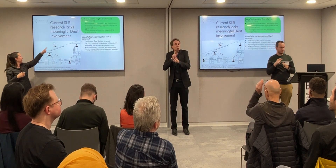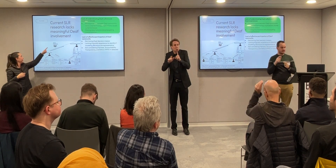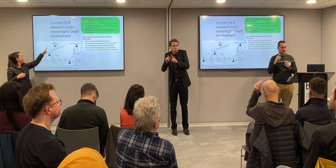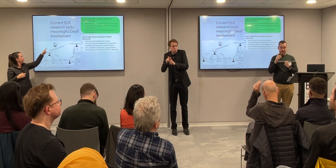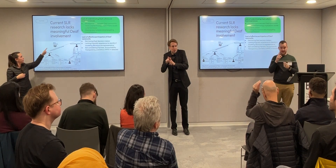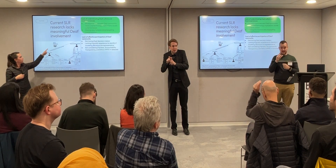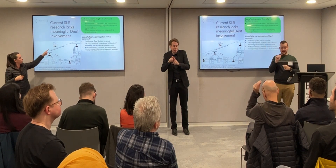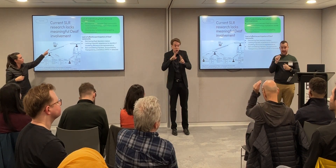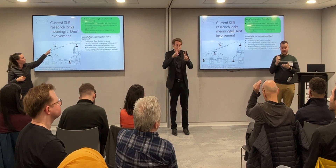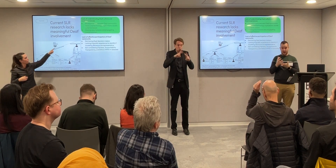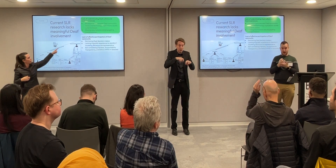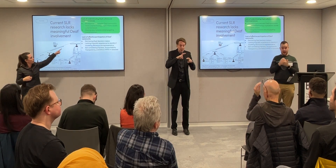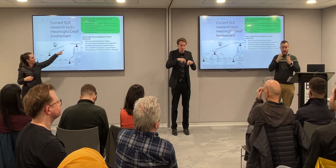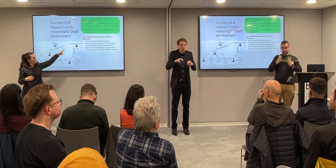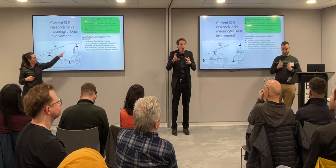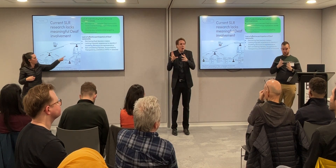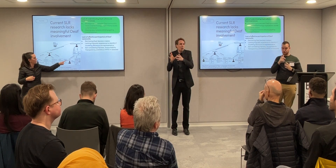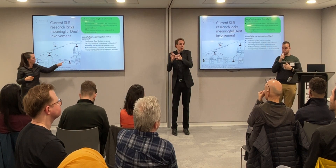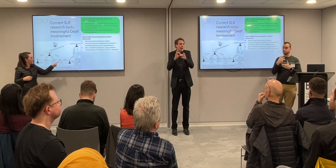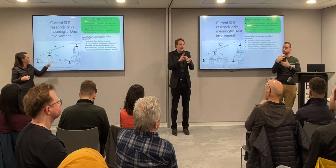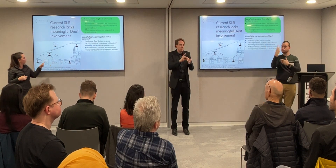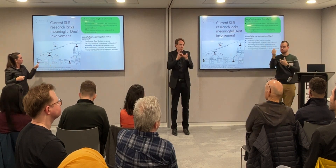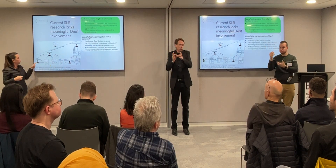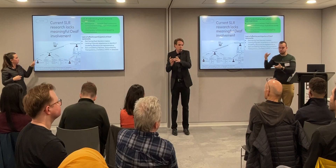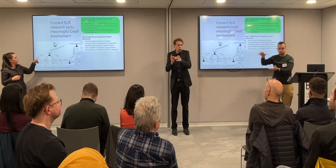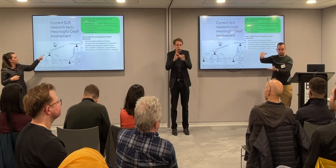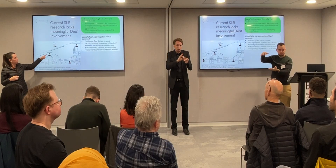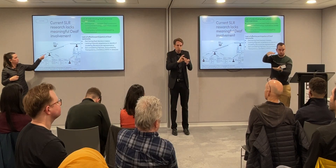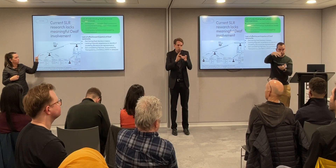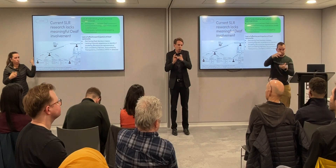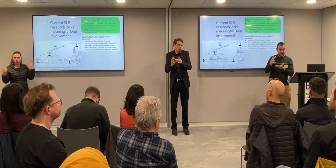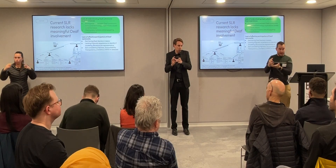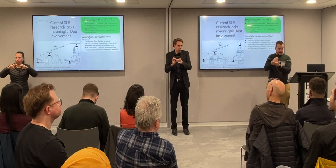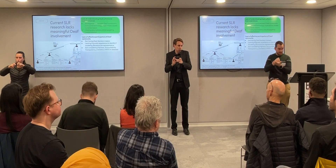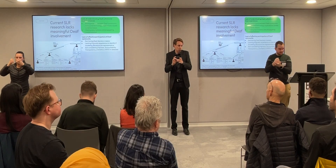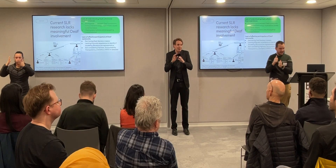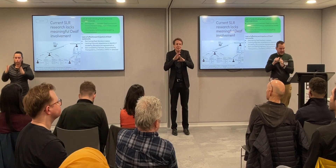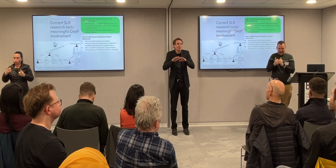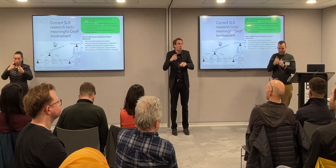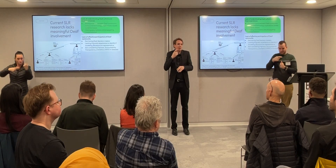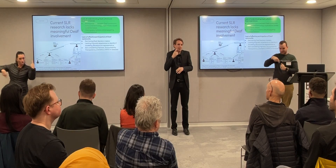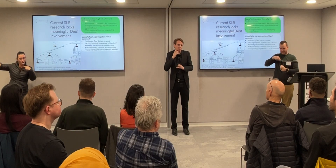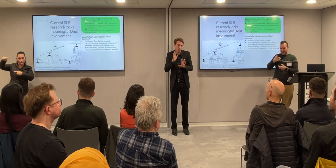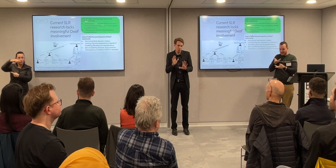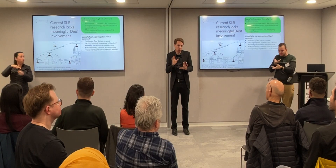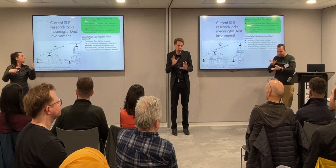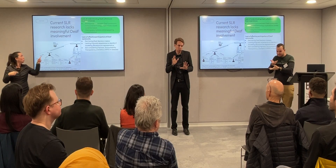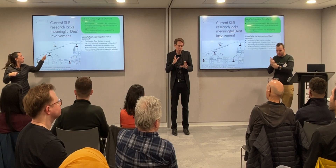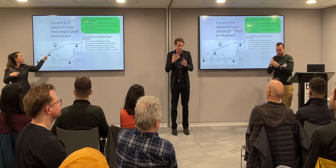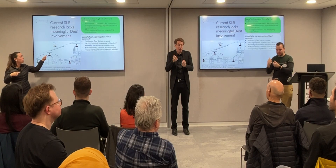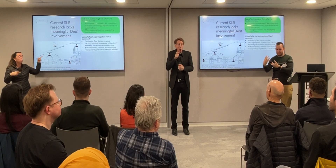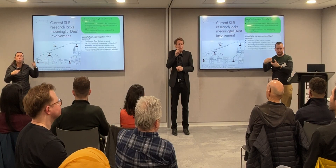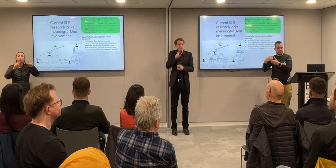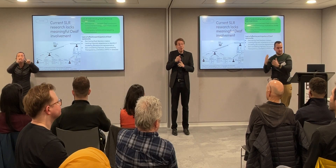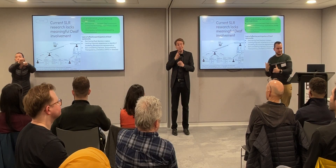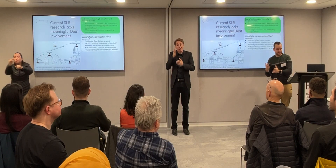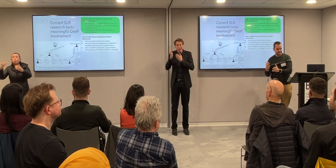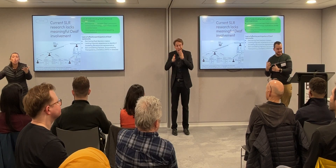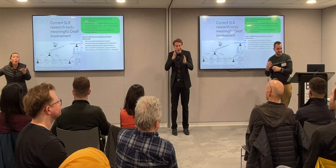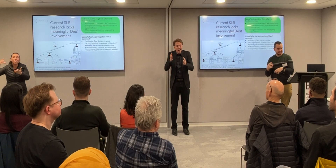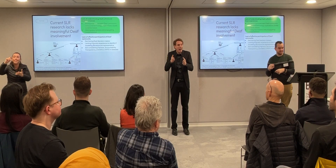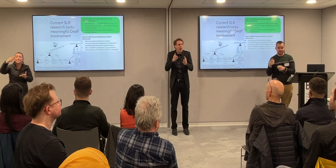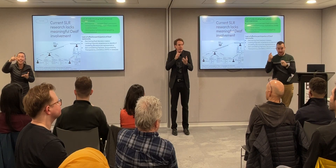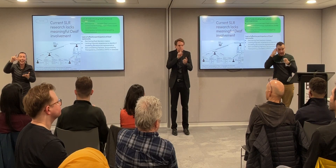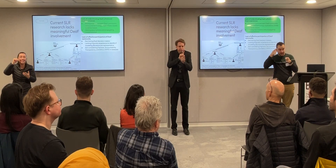never simple. The data collector who goes out and collects that data, how are they interacting